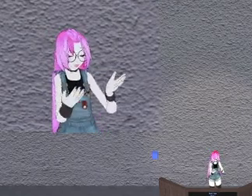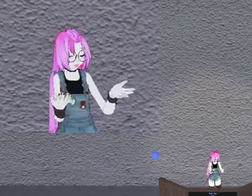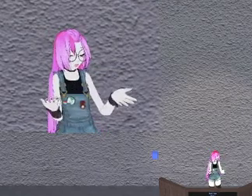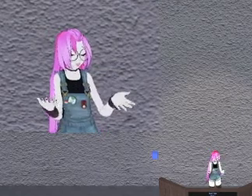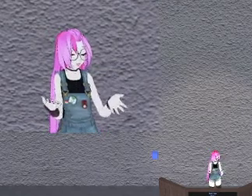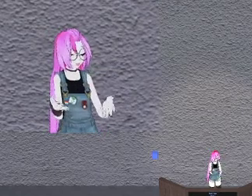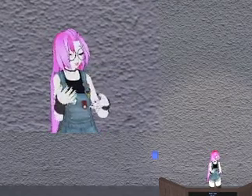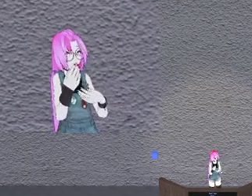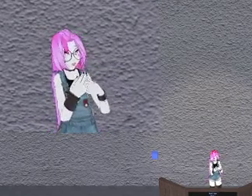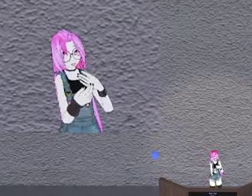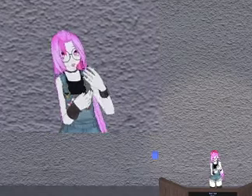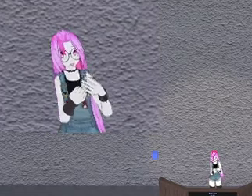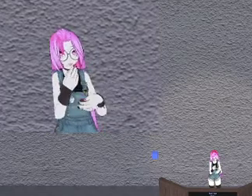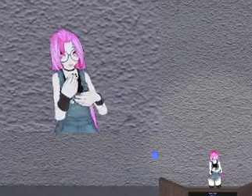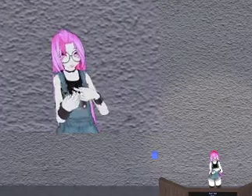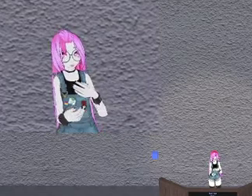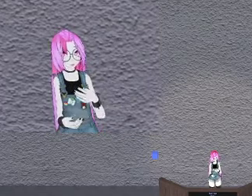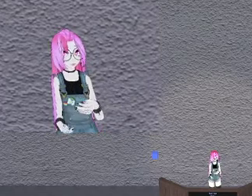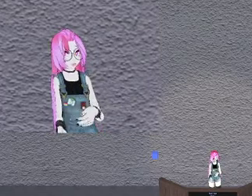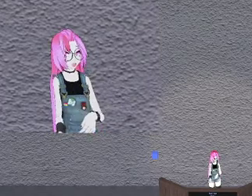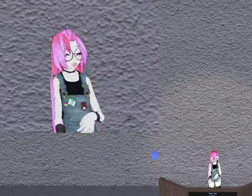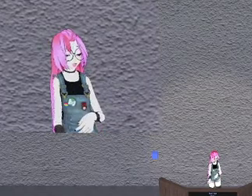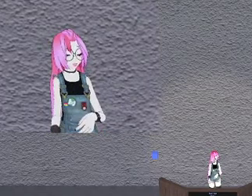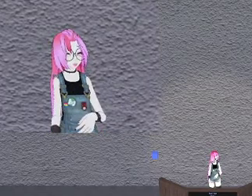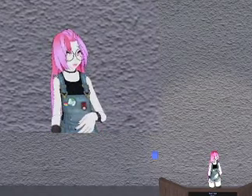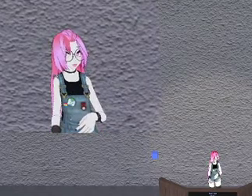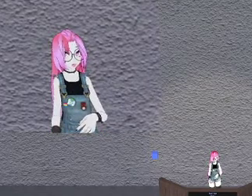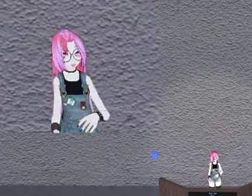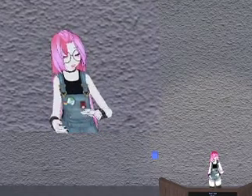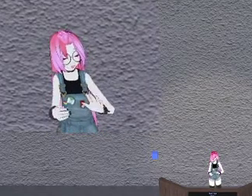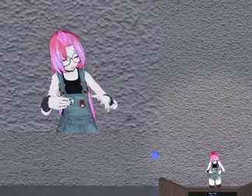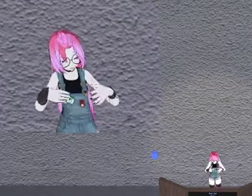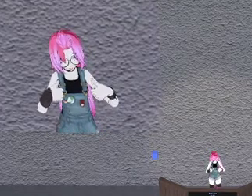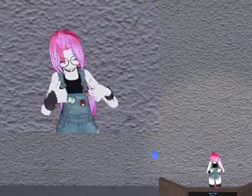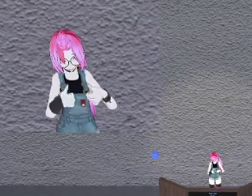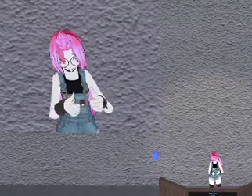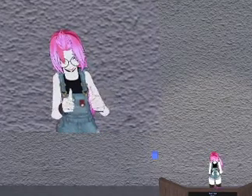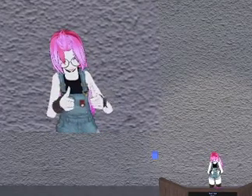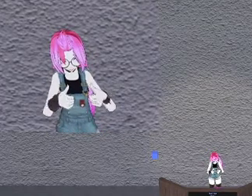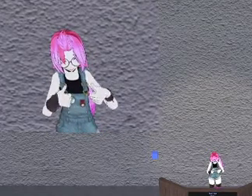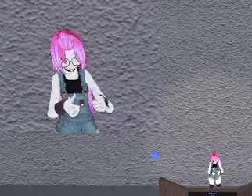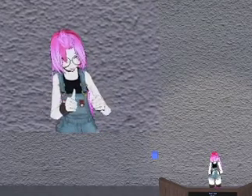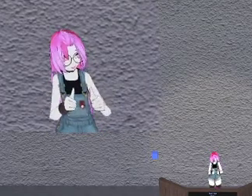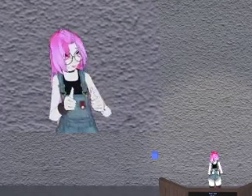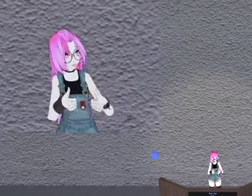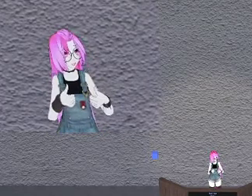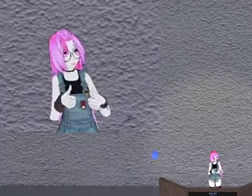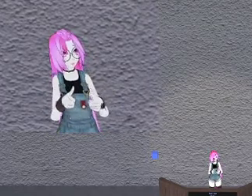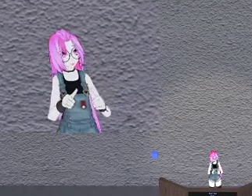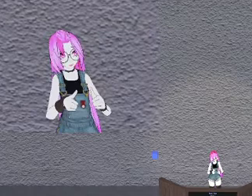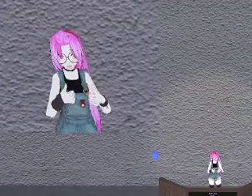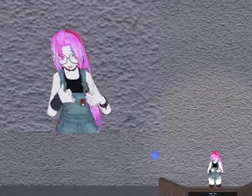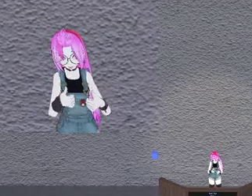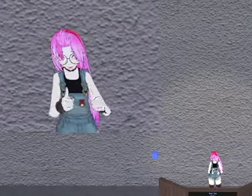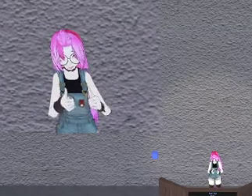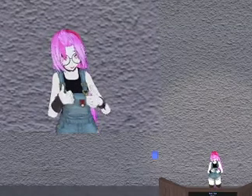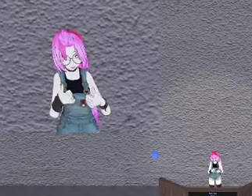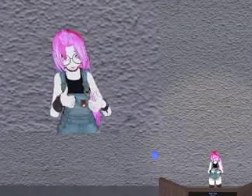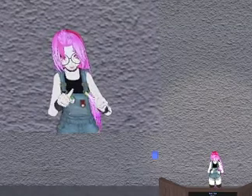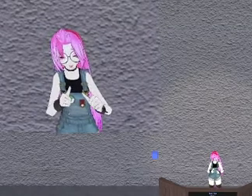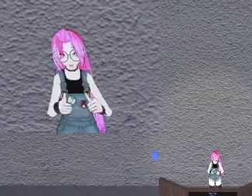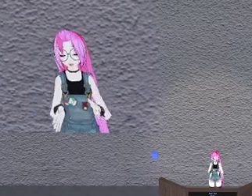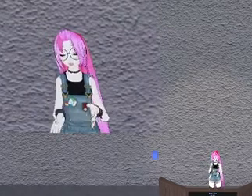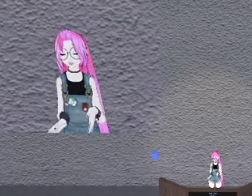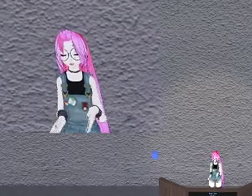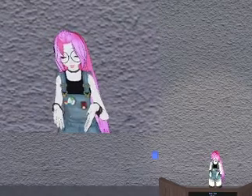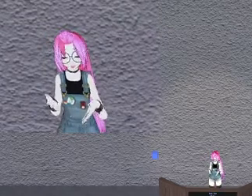battery. Like whatever. You could just say your hands. But yeah, the actual sign is something like this, which I'm not a fan